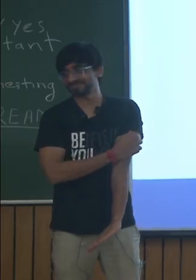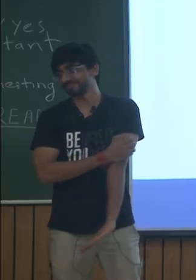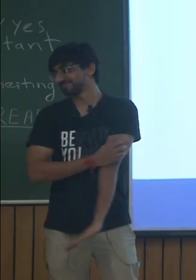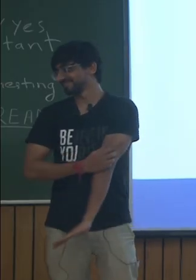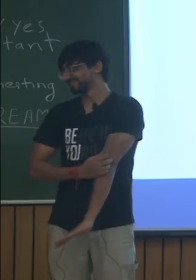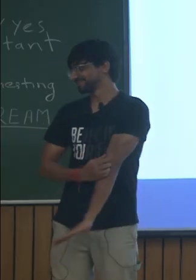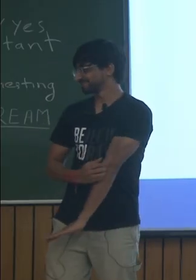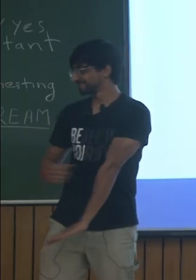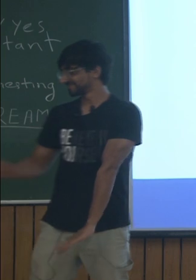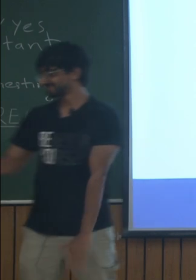No.